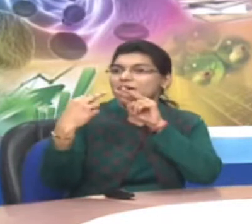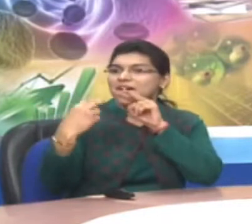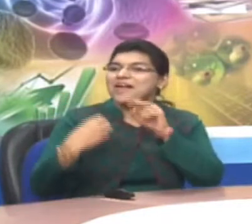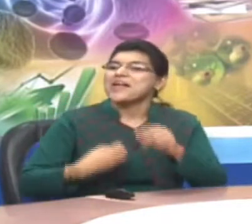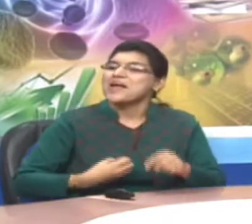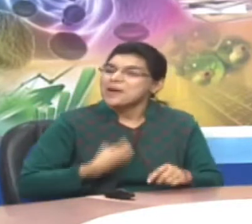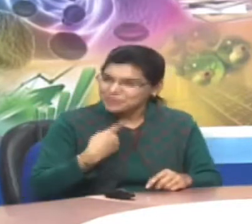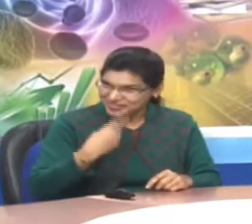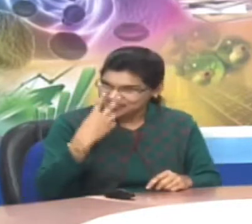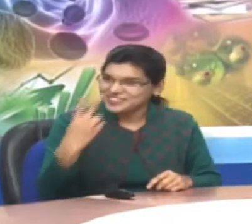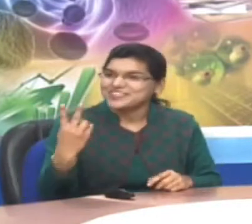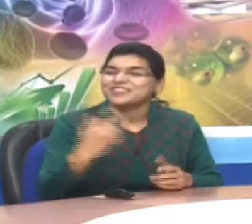see me.